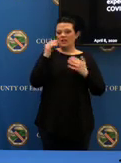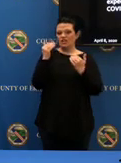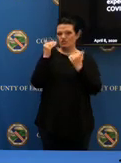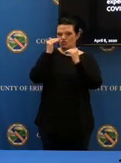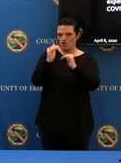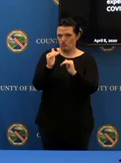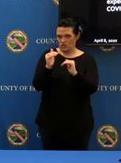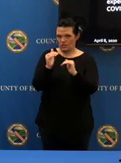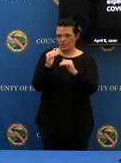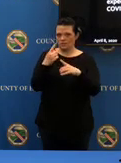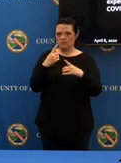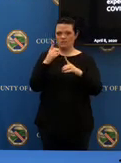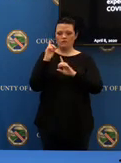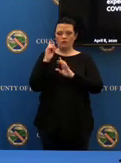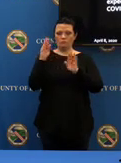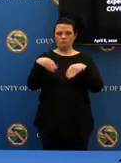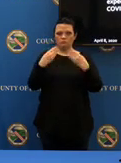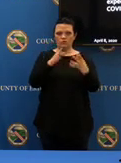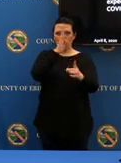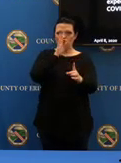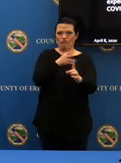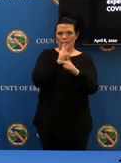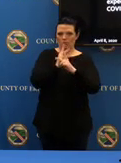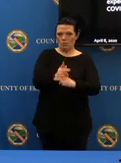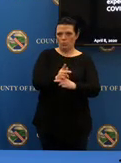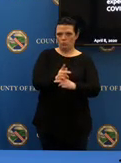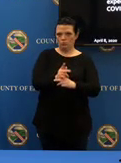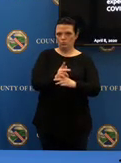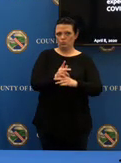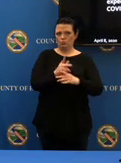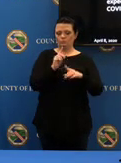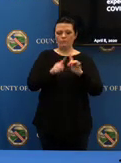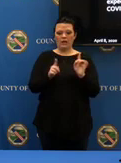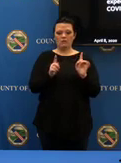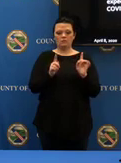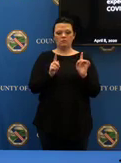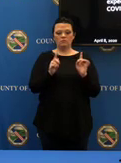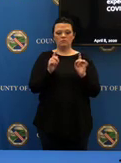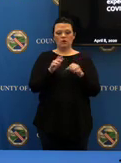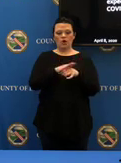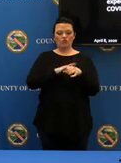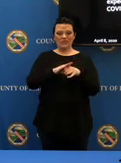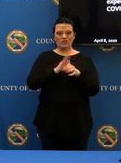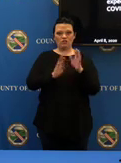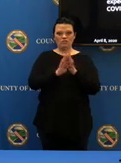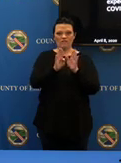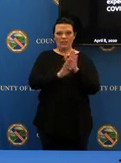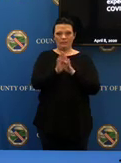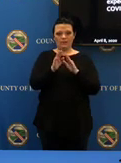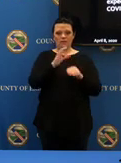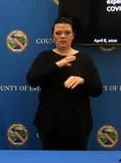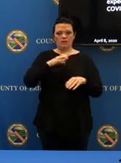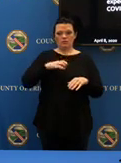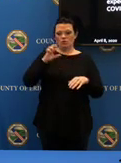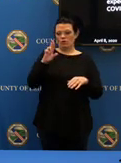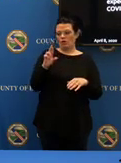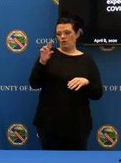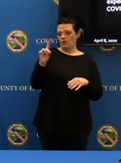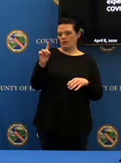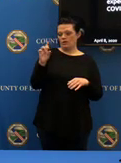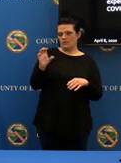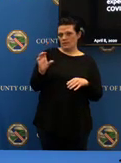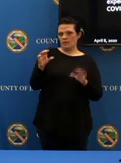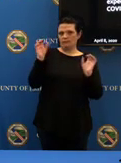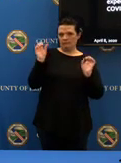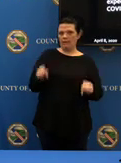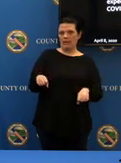from giving direct loans itself, but our Regional Development Council, the RDC,